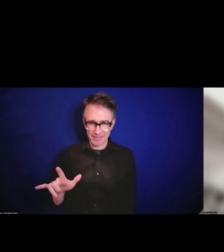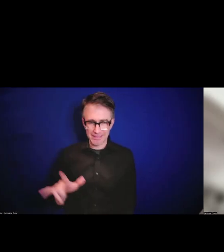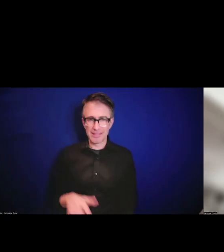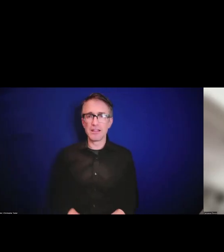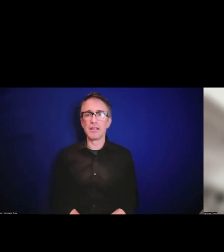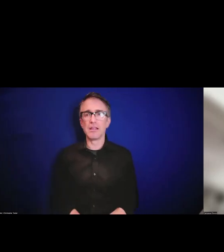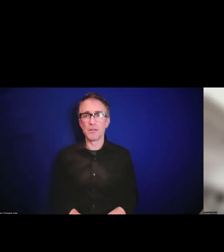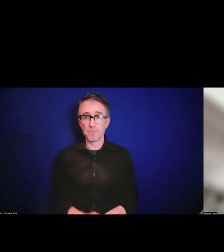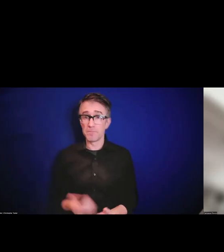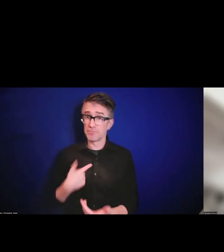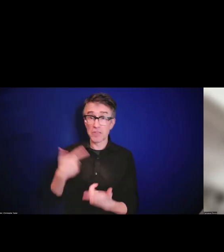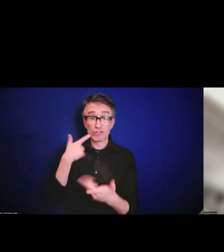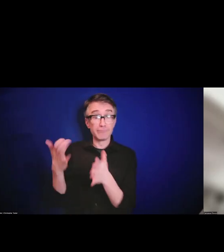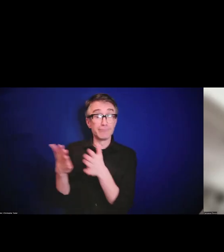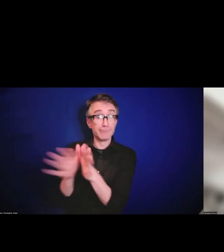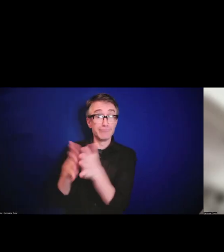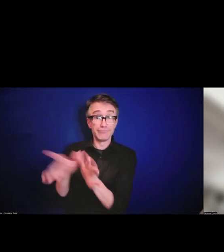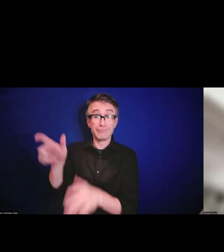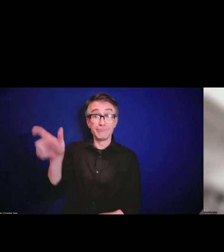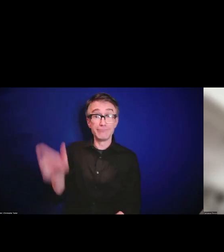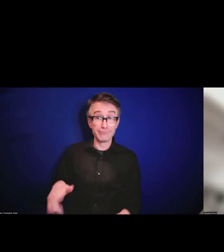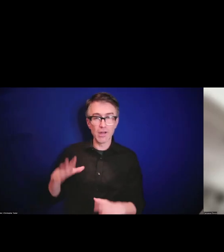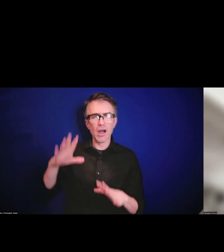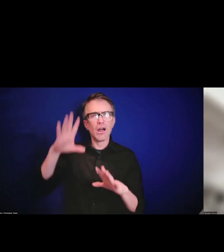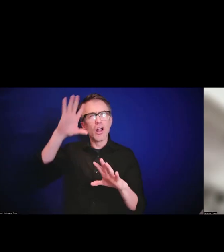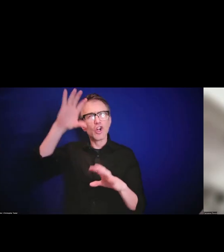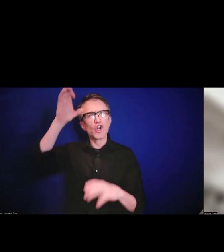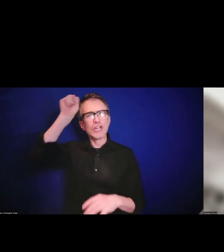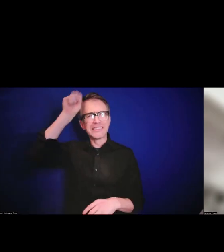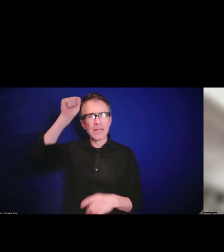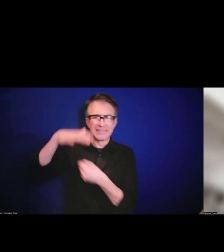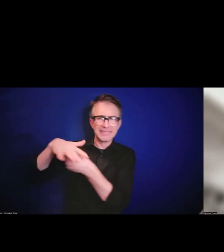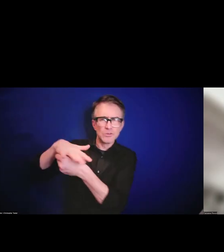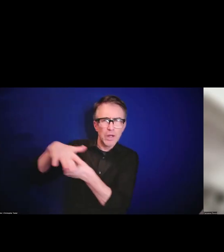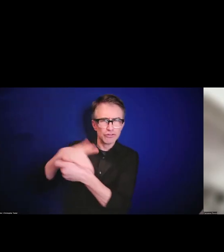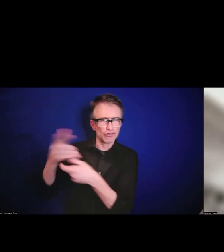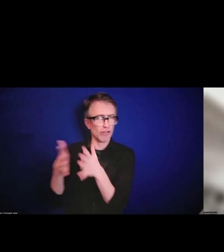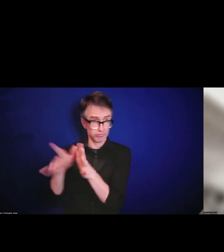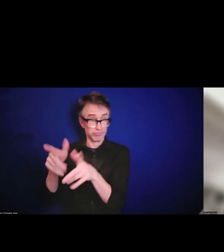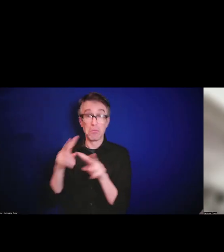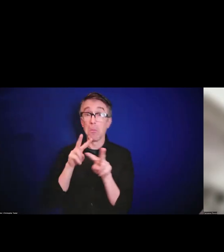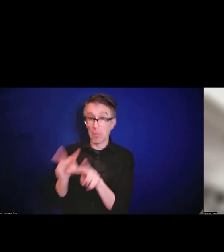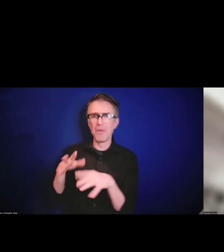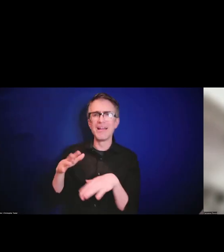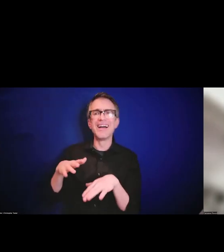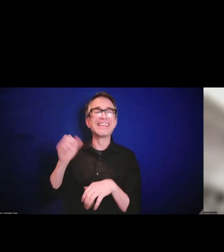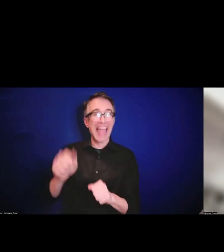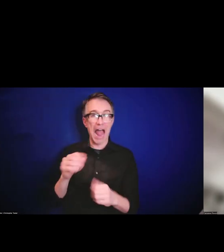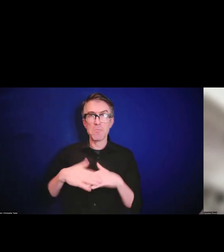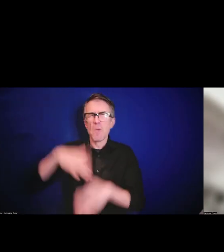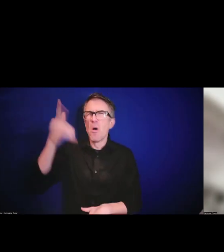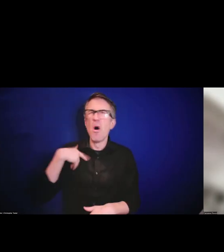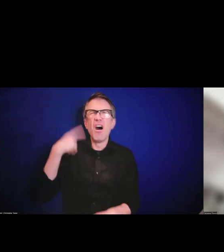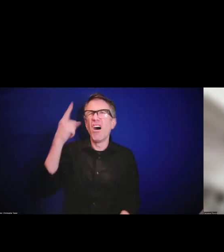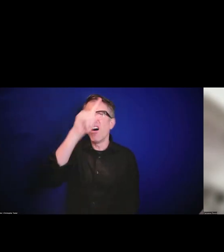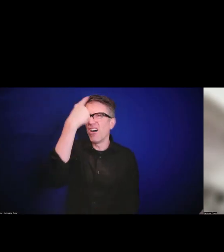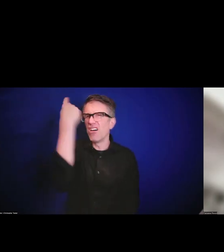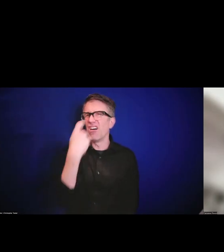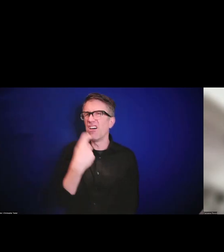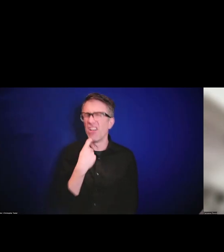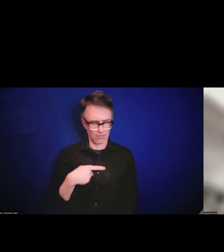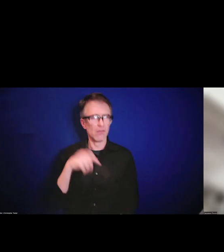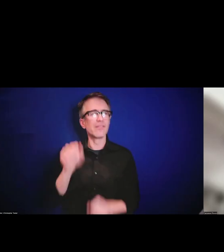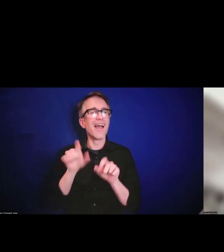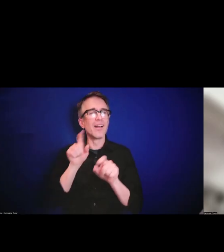presented. And we have, as I said earlier, quite a bit of time for the discussion later. So now I'm turning to Kate